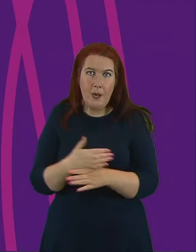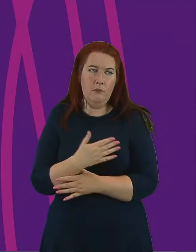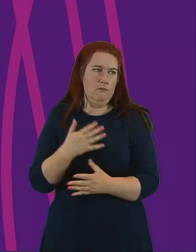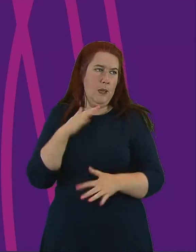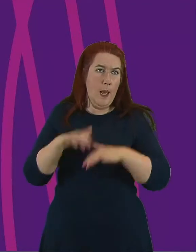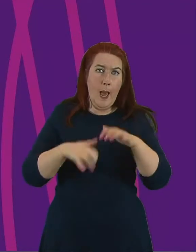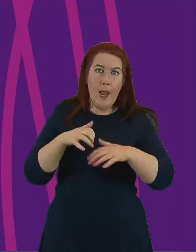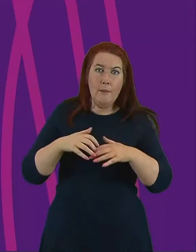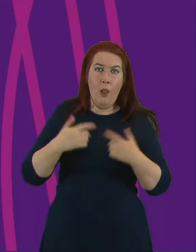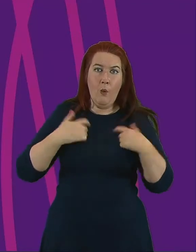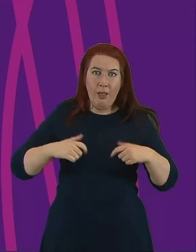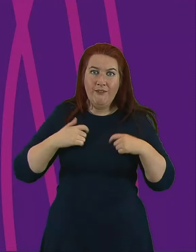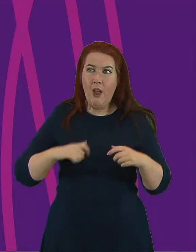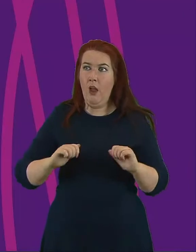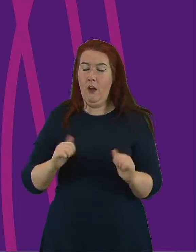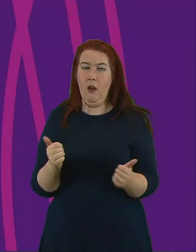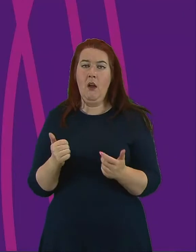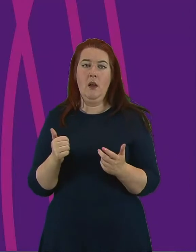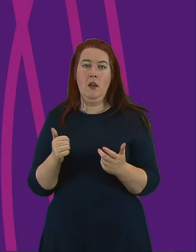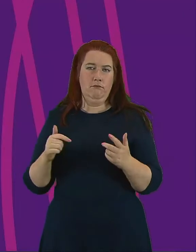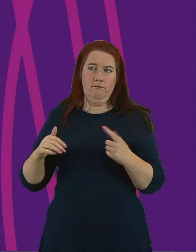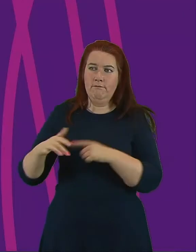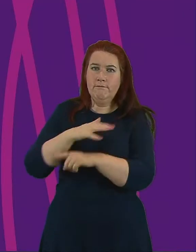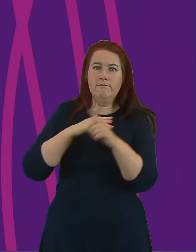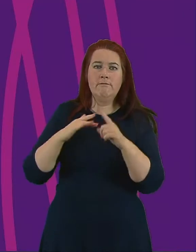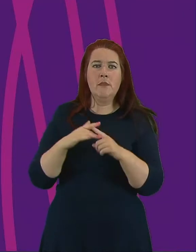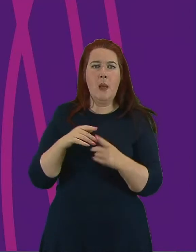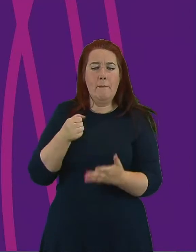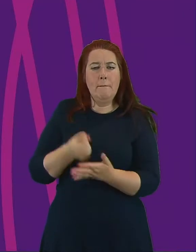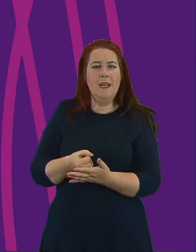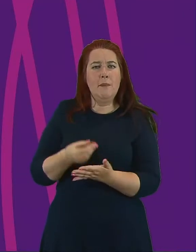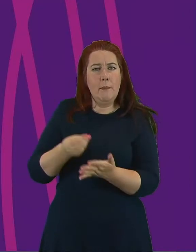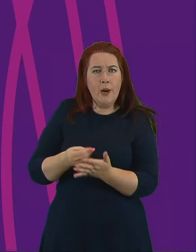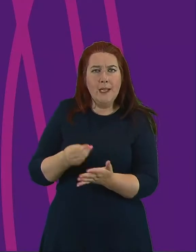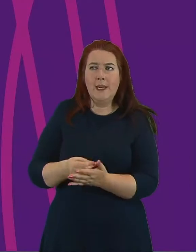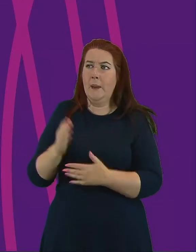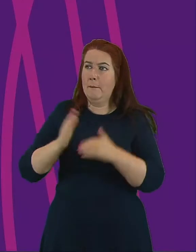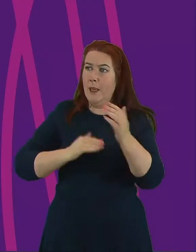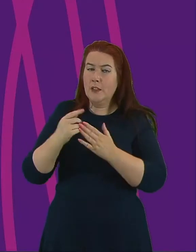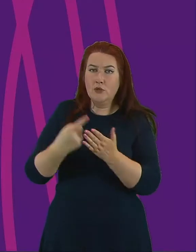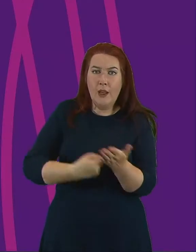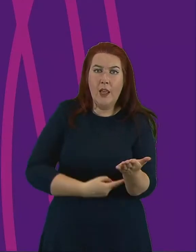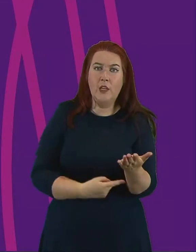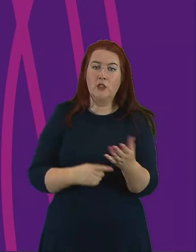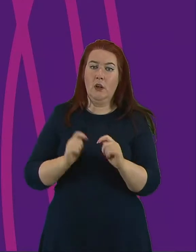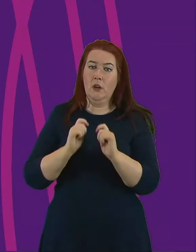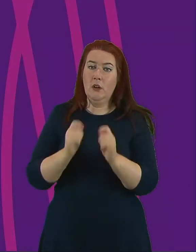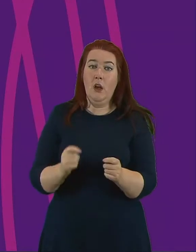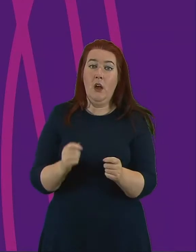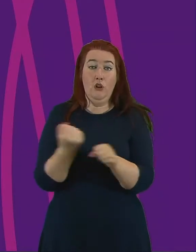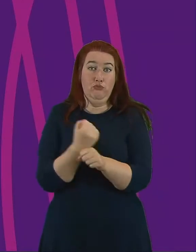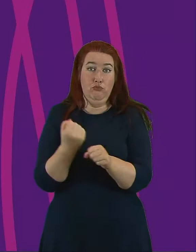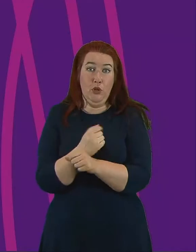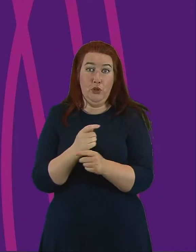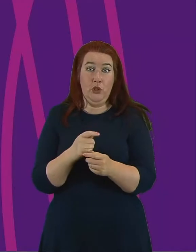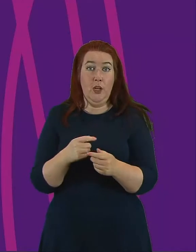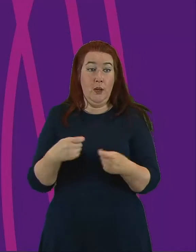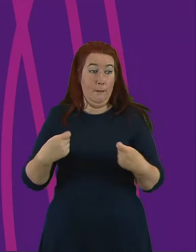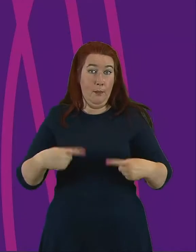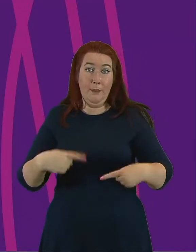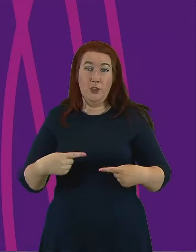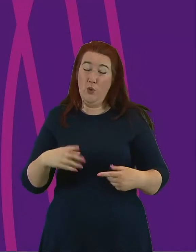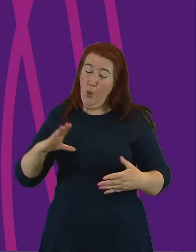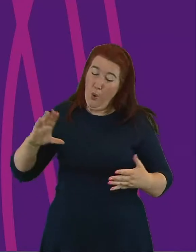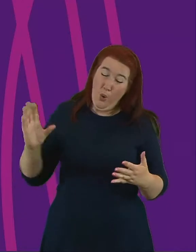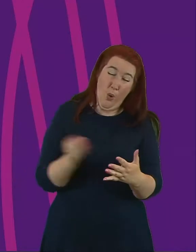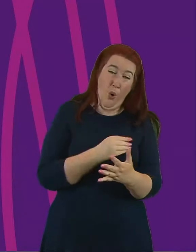welfare, environmental matters such as pesticides, minimum pricing, building regulations, granting construction permits, all of them are